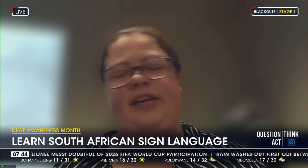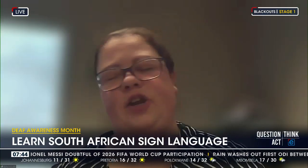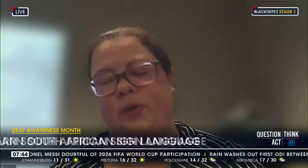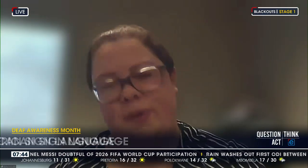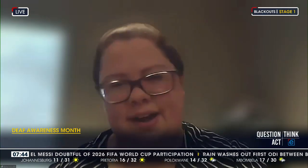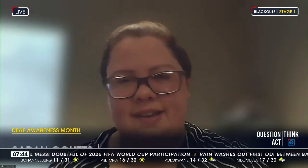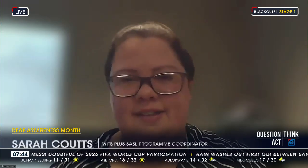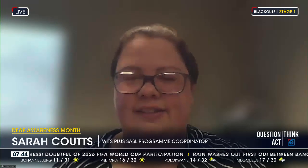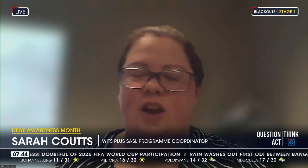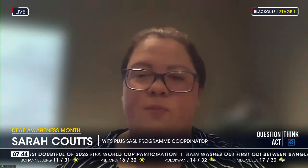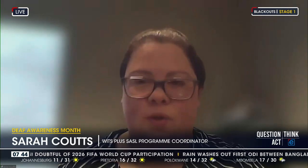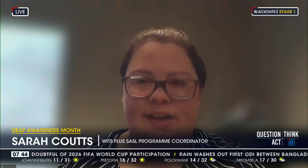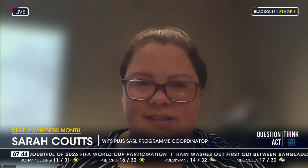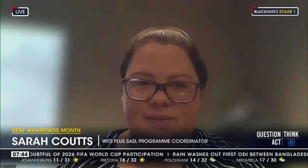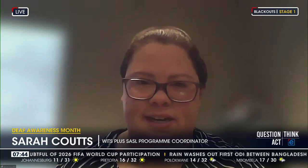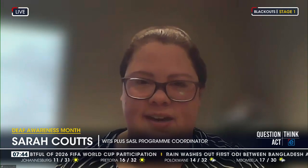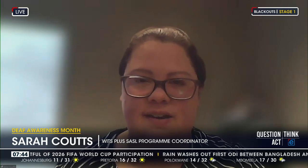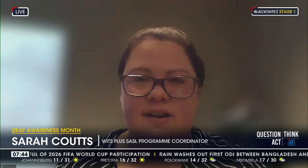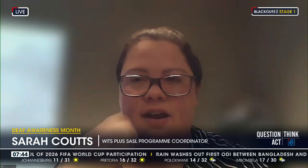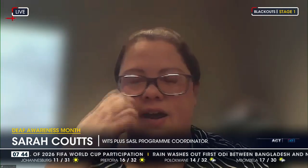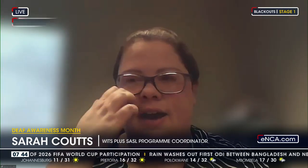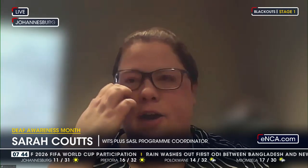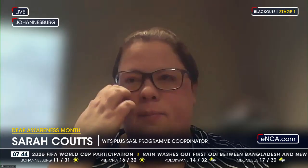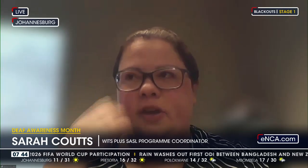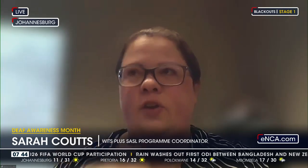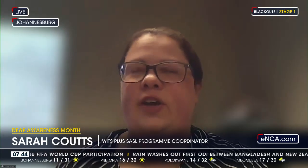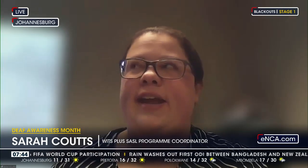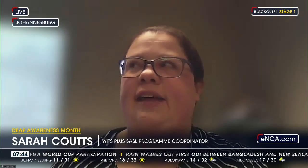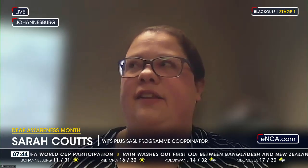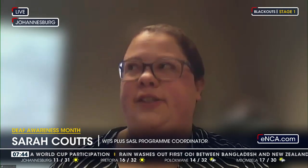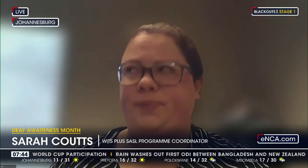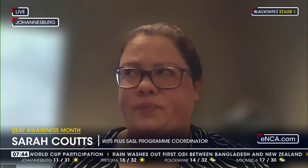unfortunately, no. I think that there's a lot more that needs to be done. You know, looking at